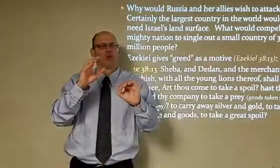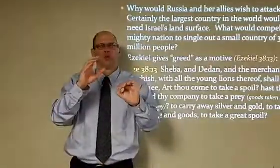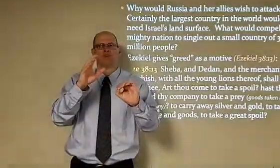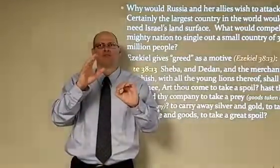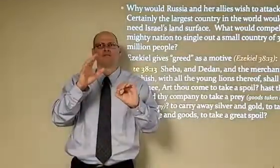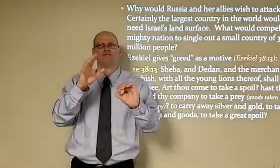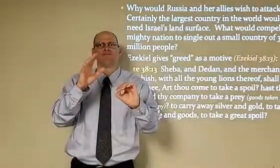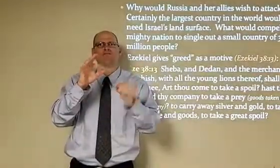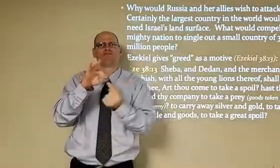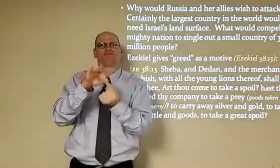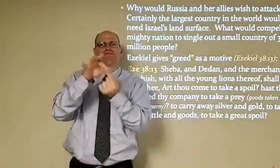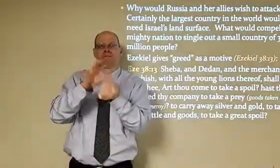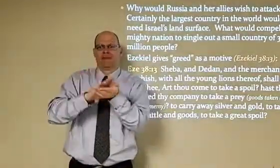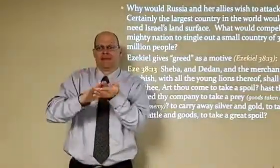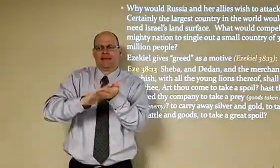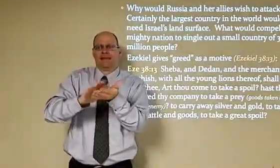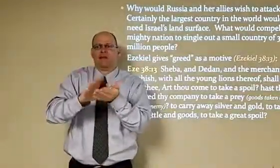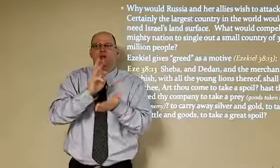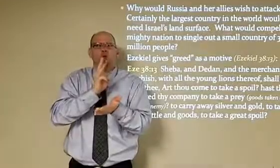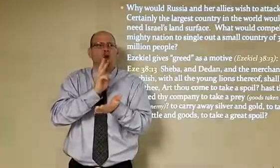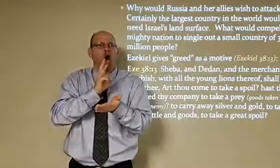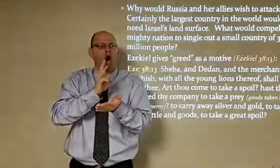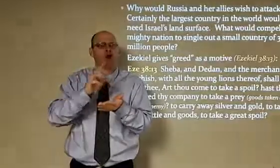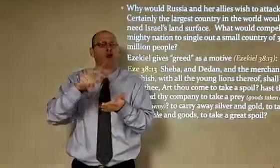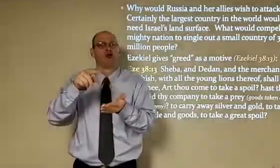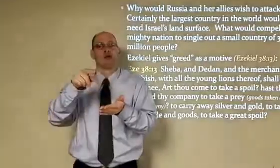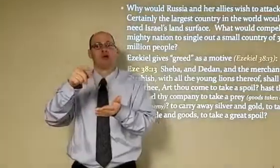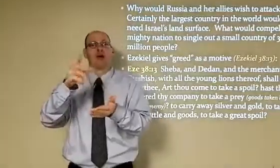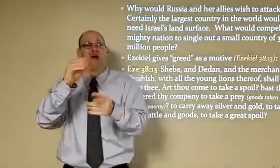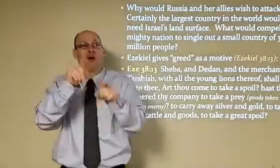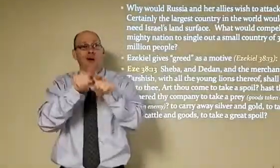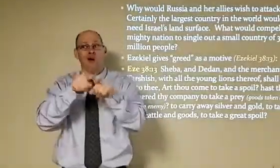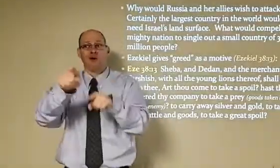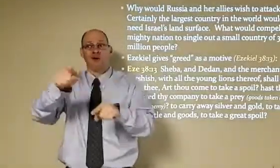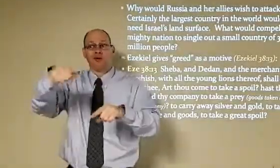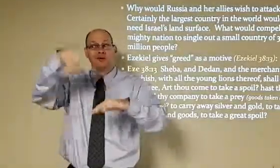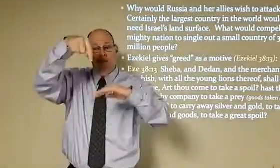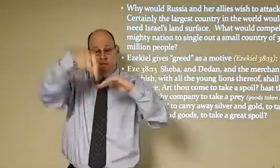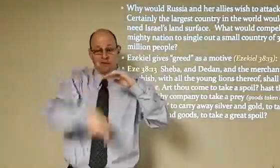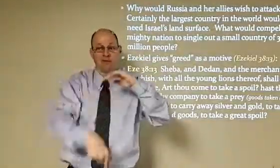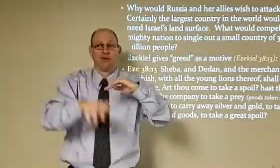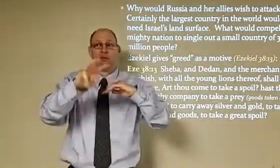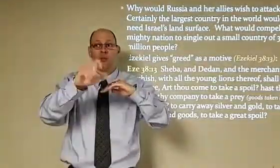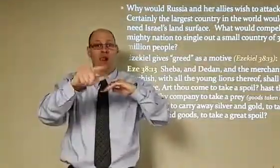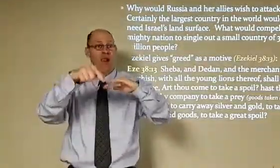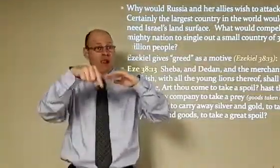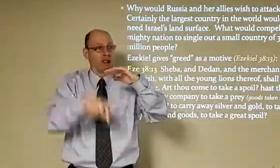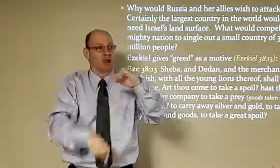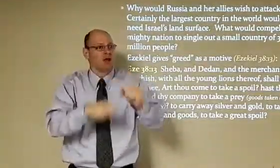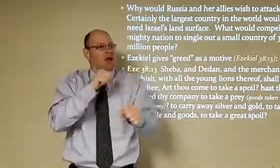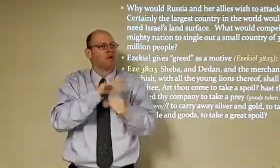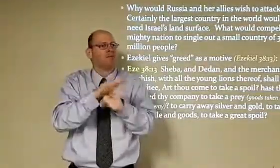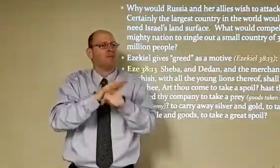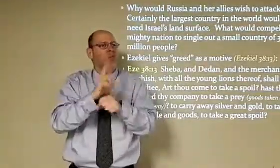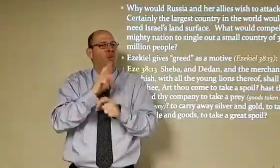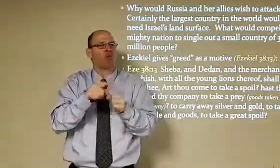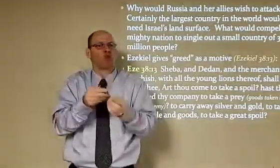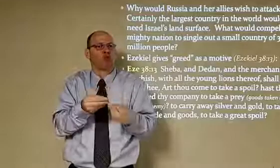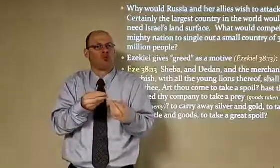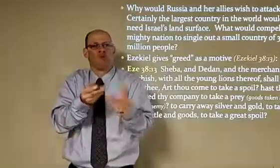past, the water supply was very difficult. It was a very precious thing to them. And their wells